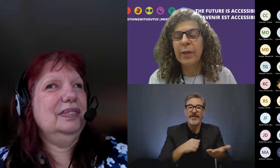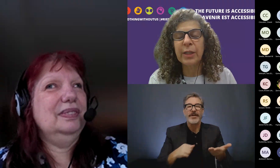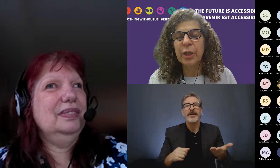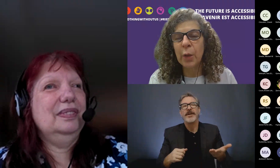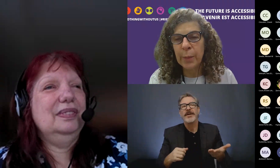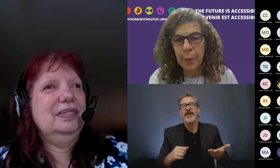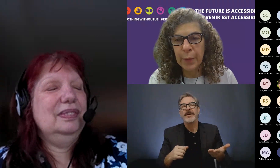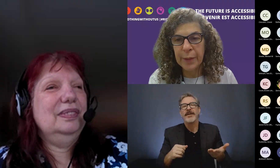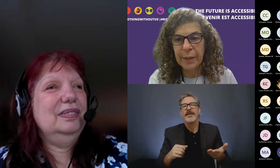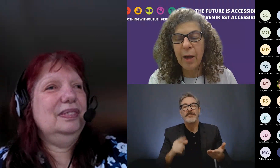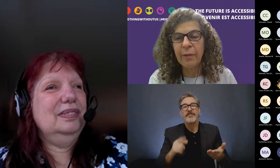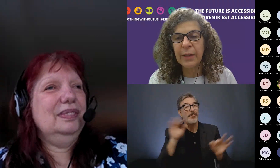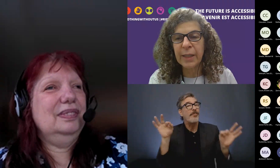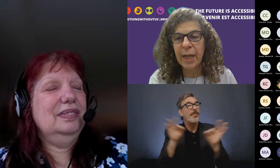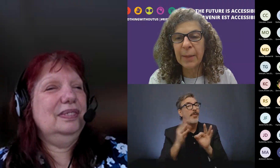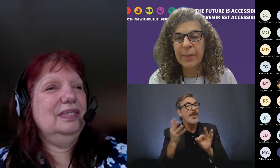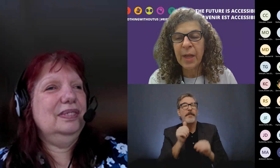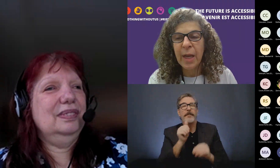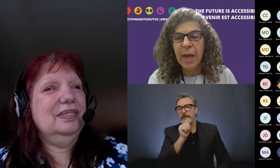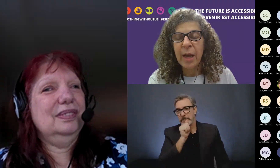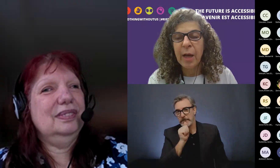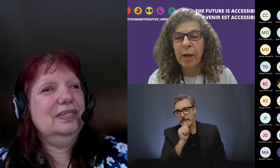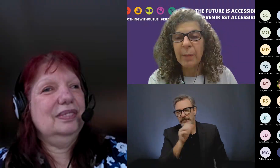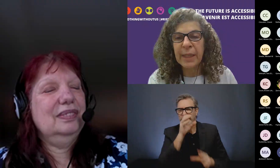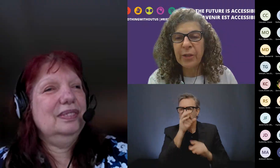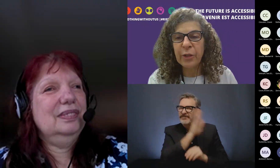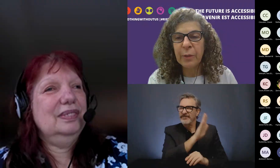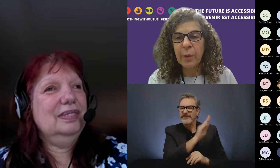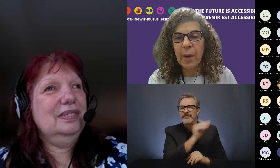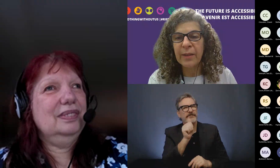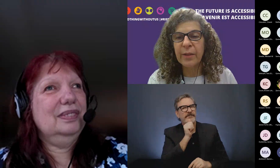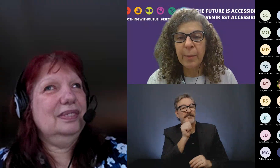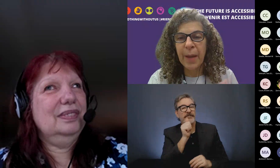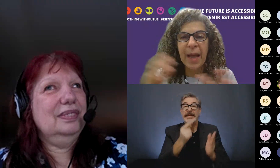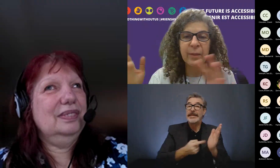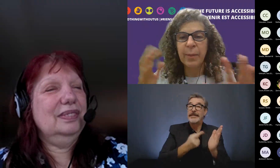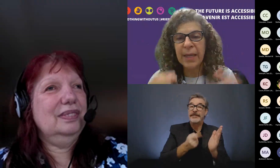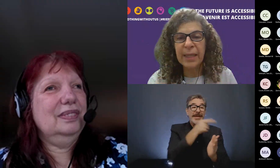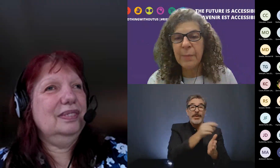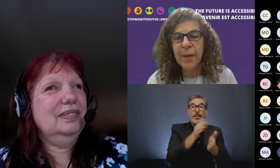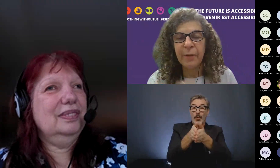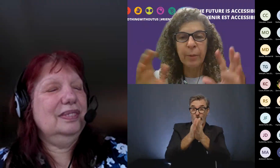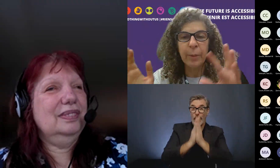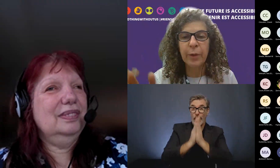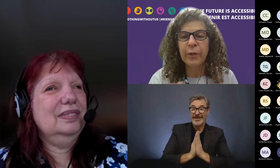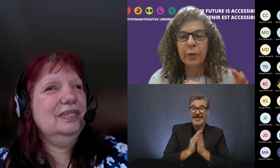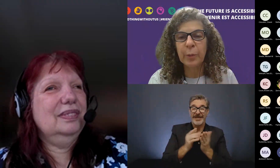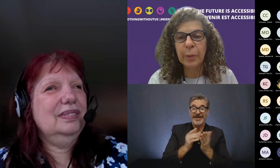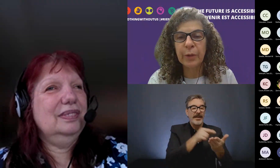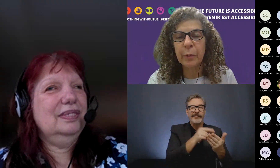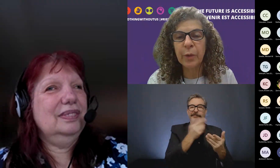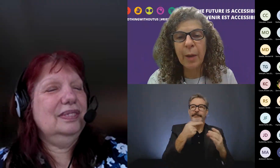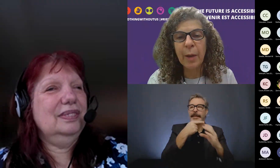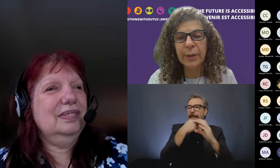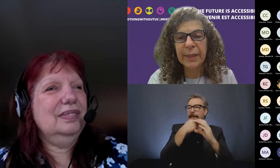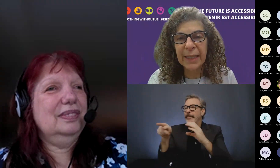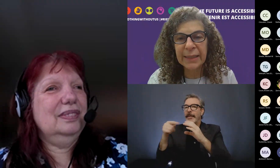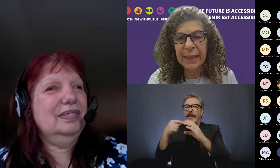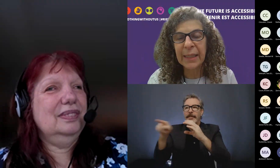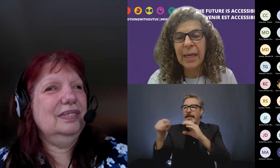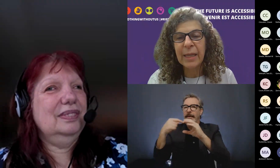privacy is so important. Oftentimes, accommodation requests are passed by email from person to person